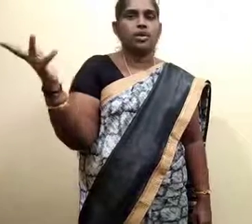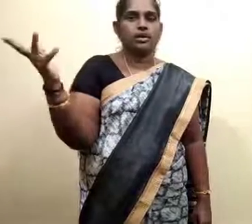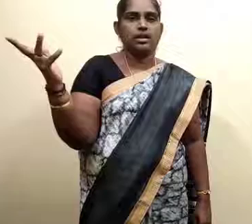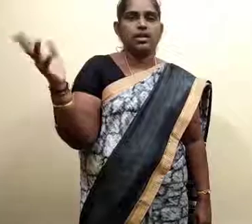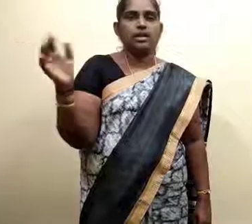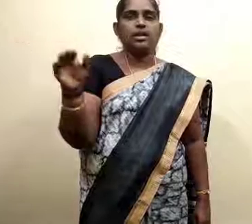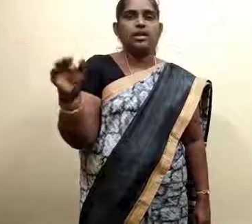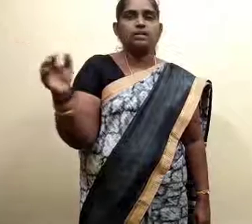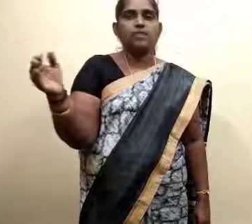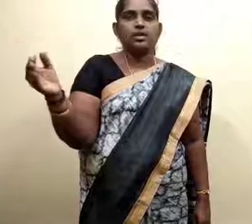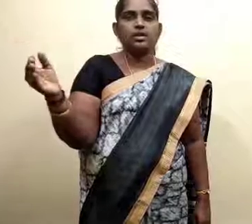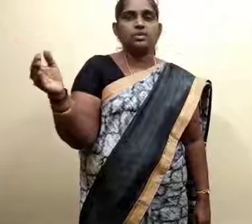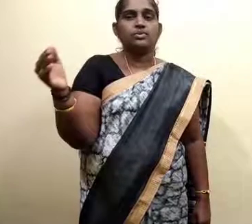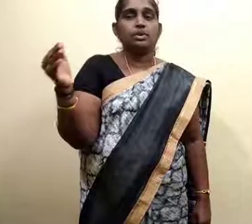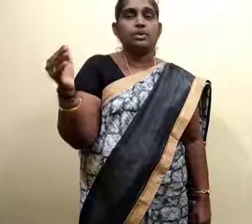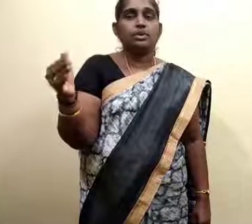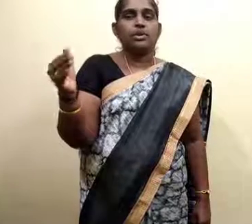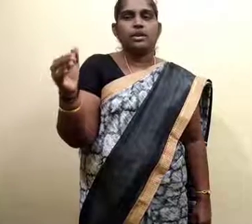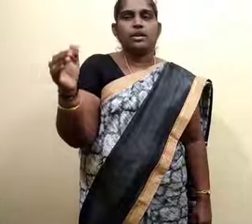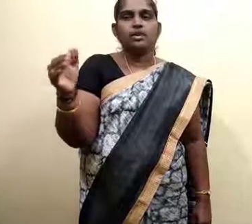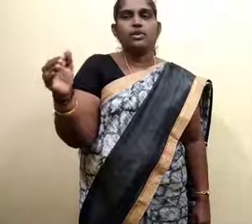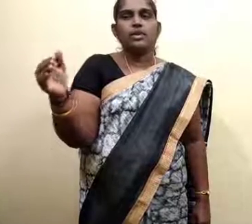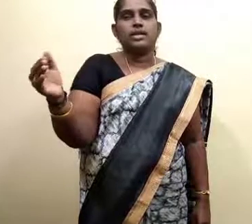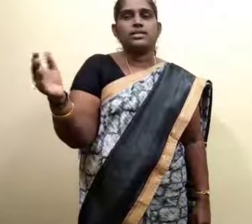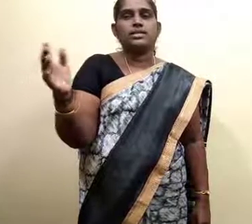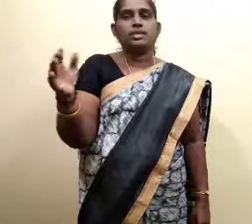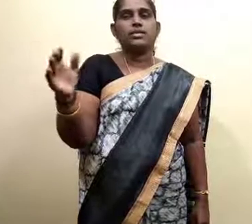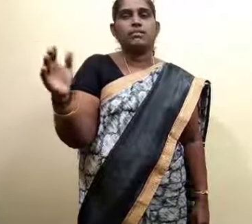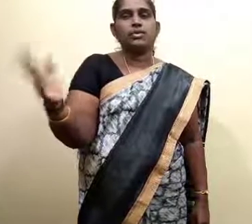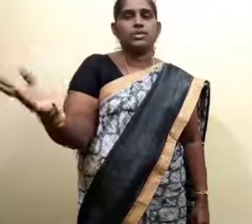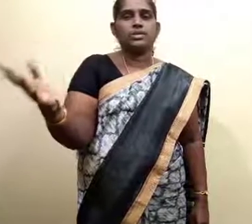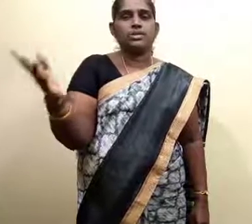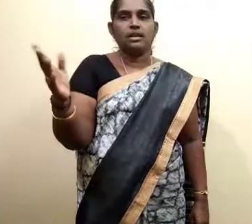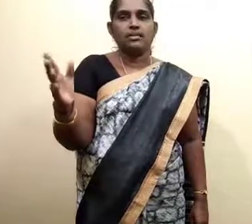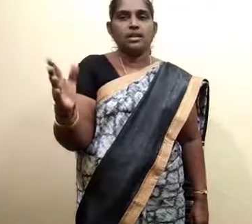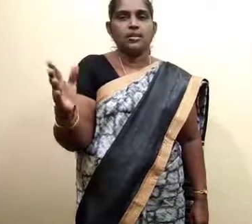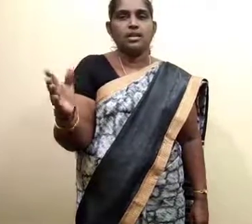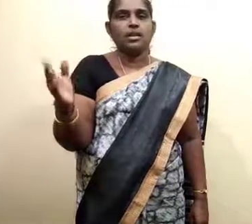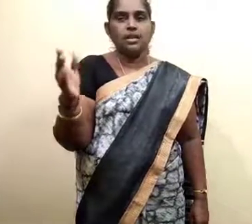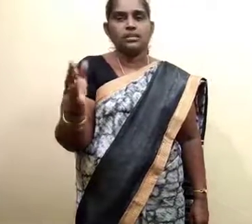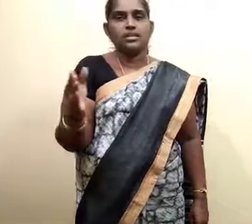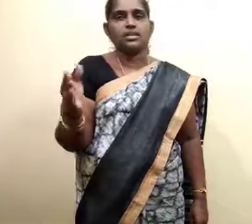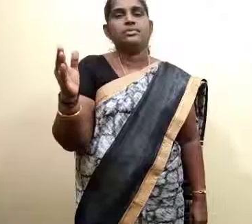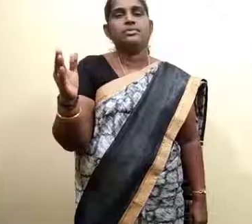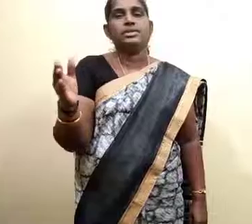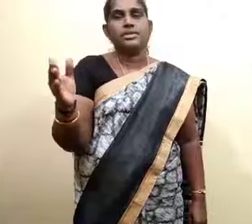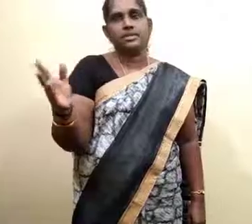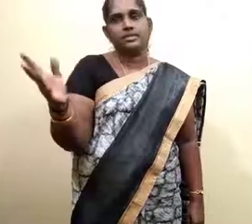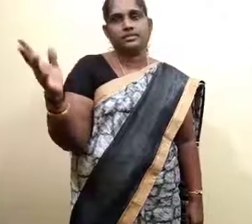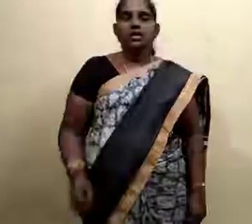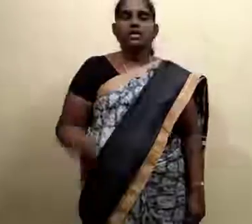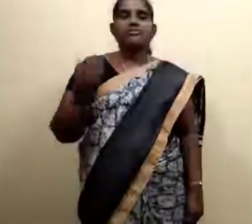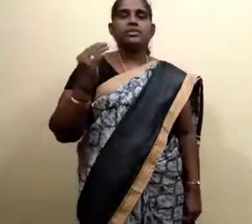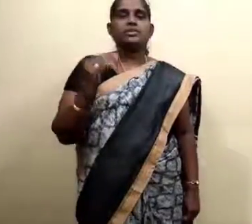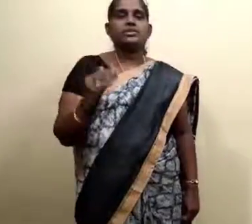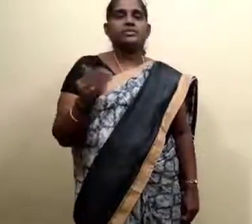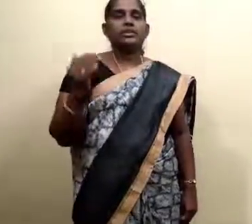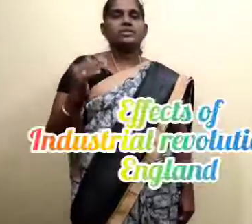Clermont. Clermont. So we know Clermont is a steamboat which was invented by Robert Fulton. Effects of